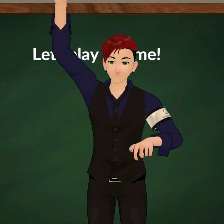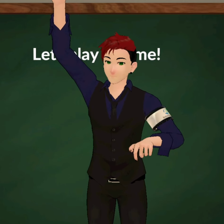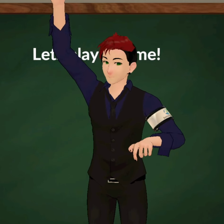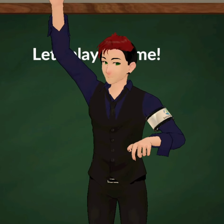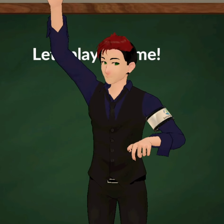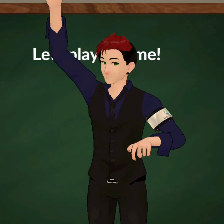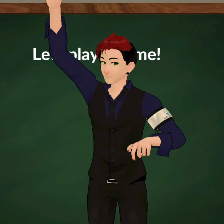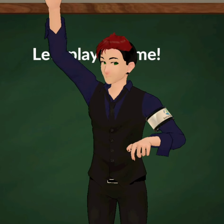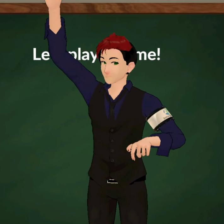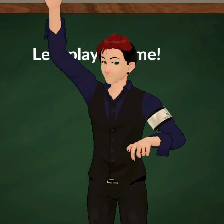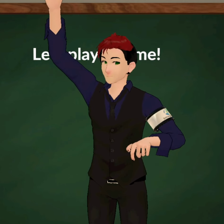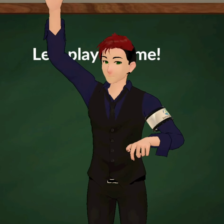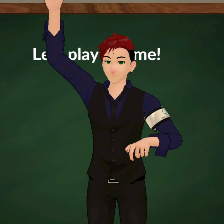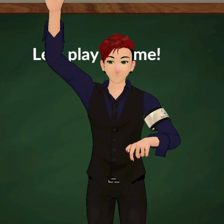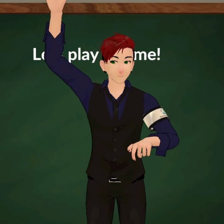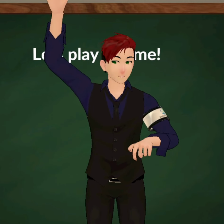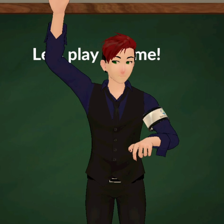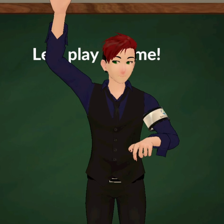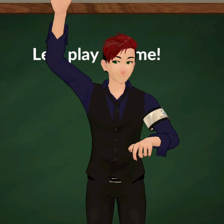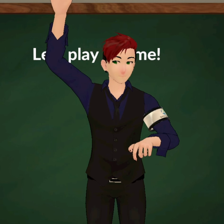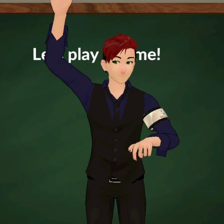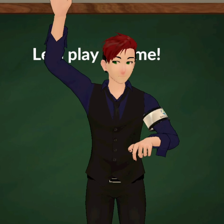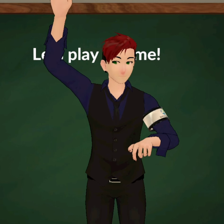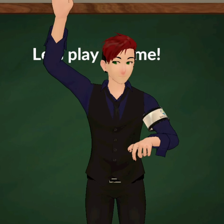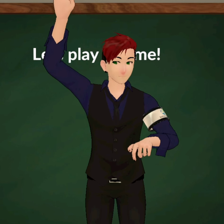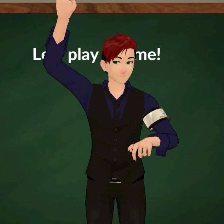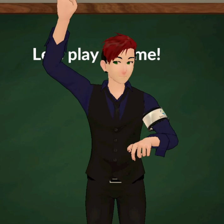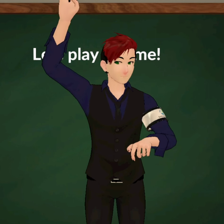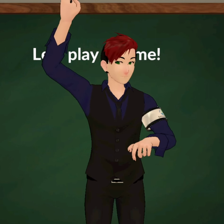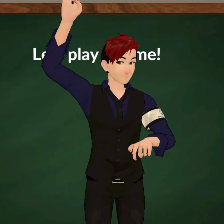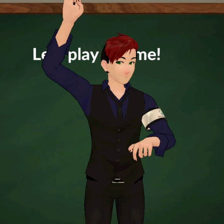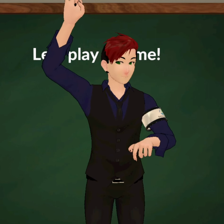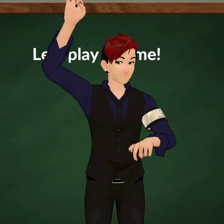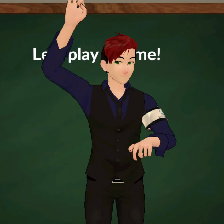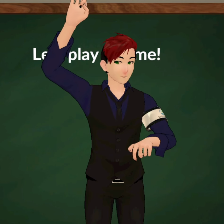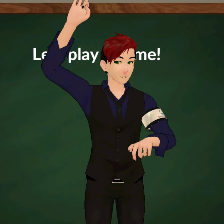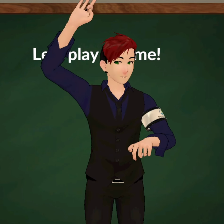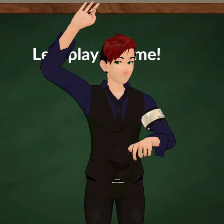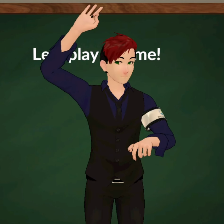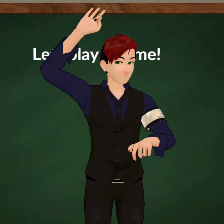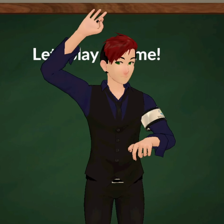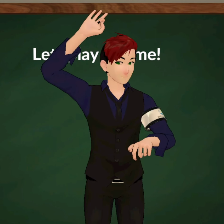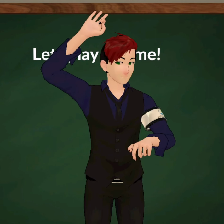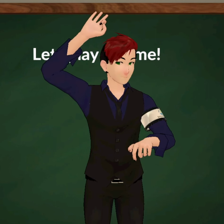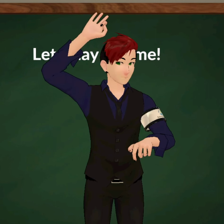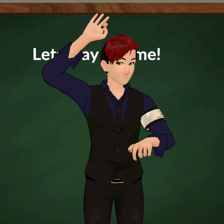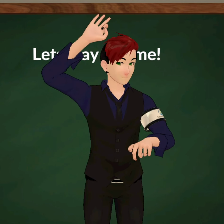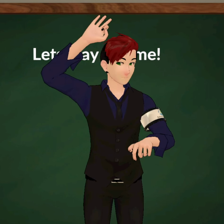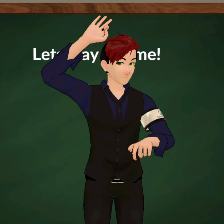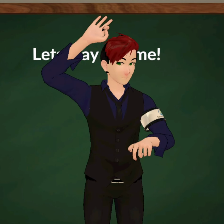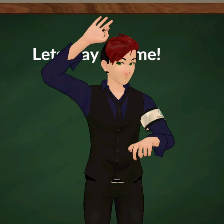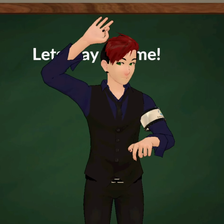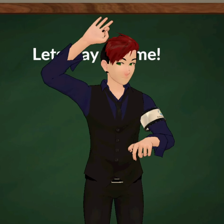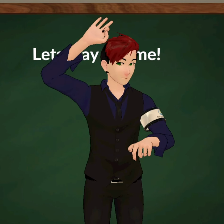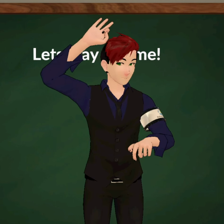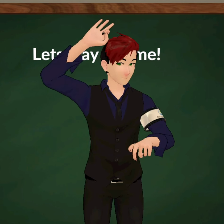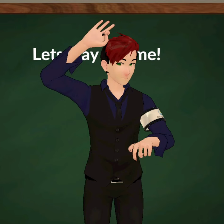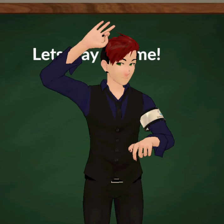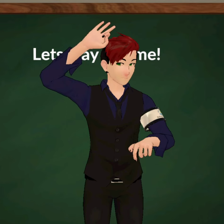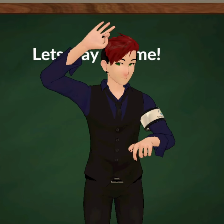learning my stuff. Right. Let's see how it goes, because your hands is like, yeah. Alright. So, well, I'm pretty decent at like